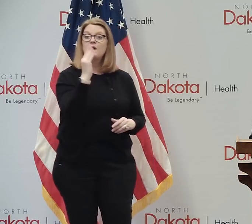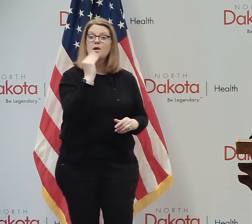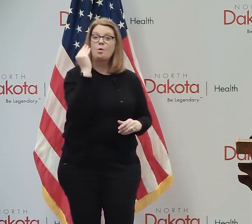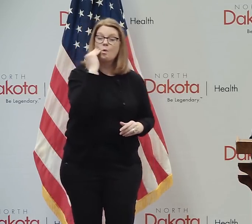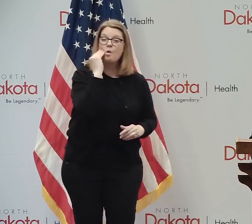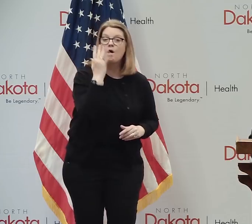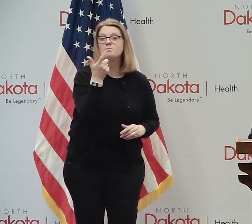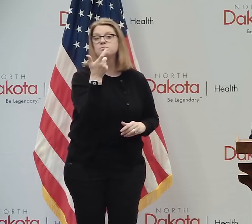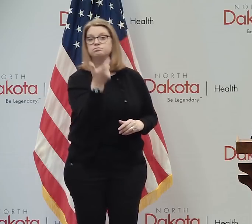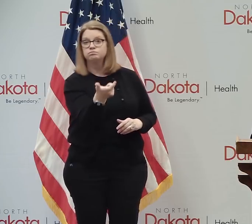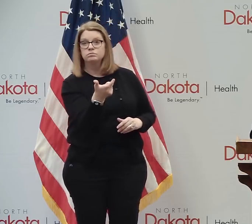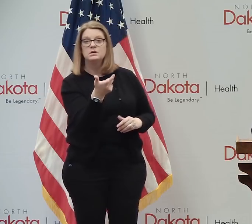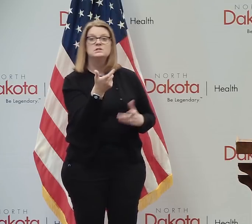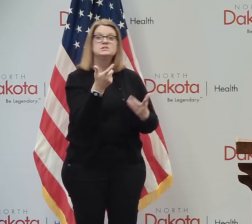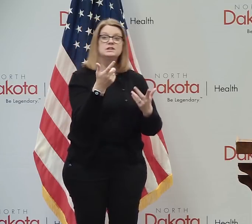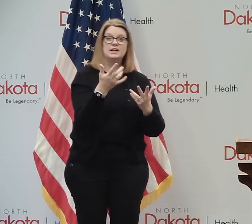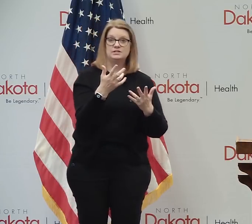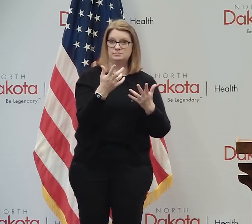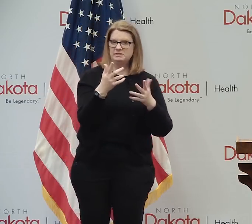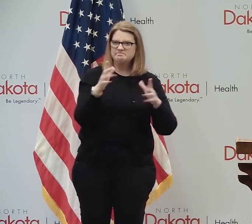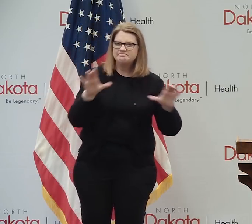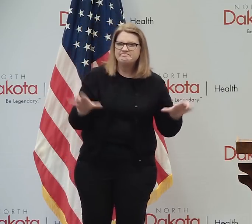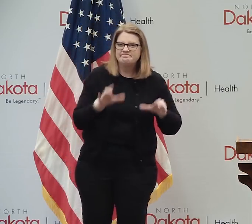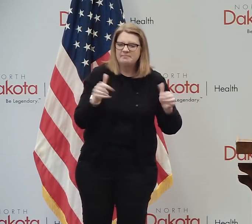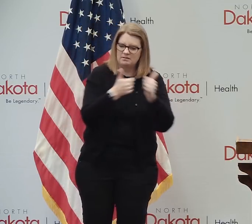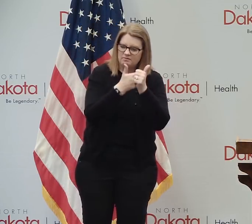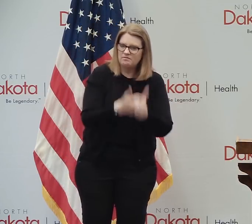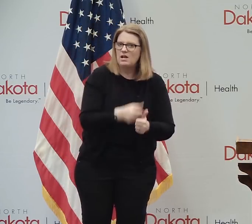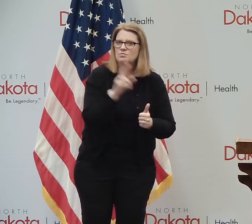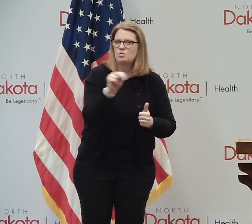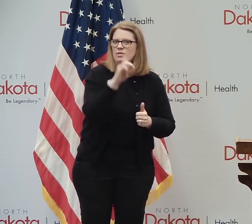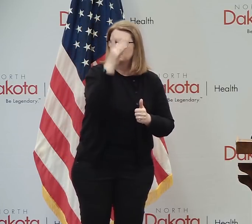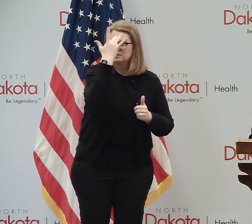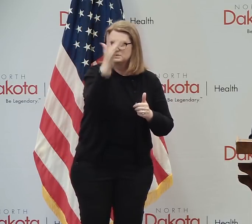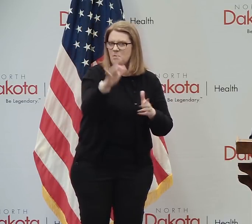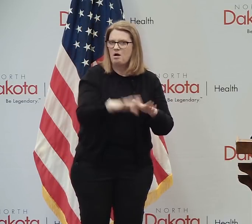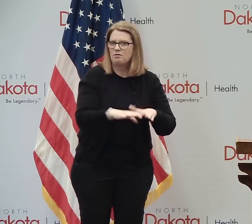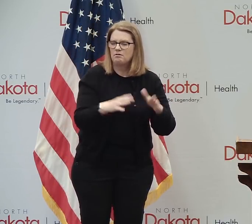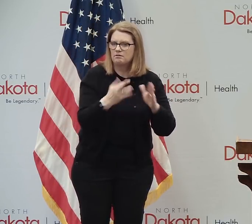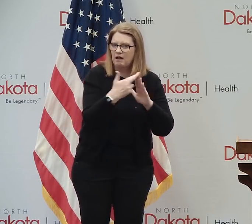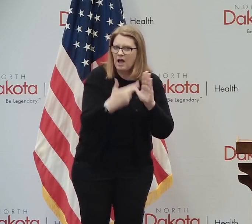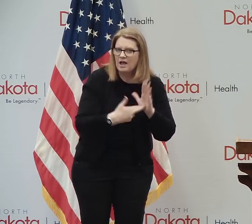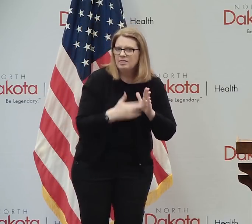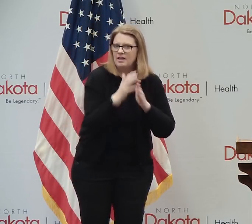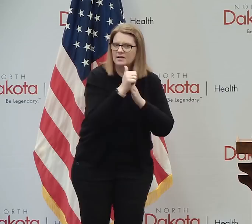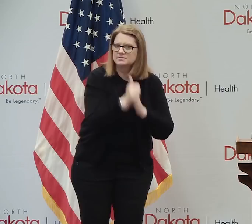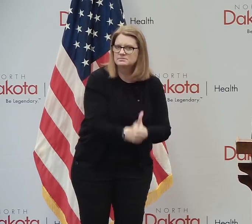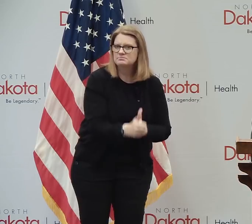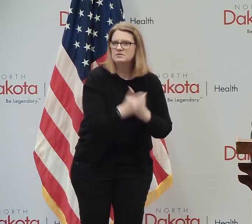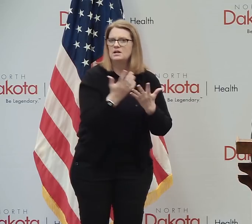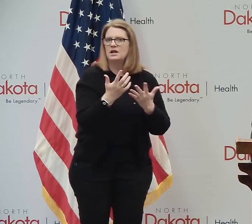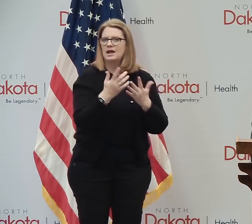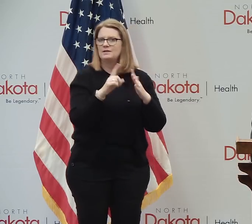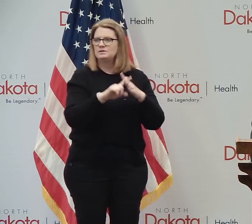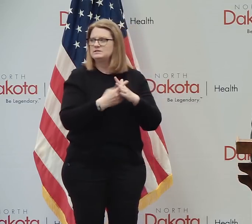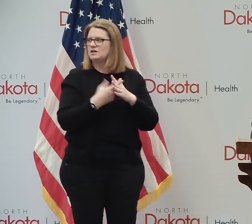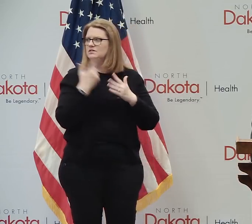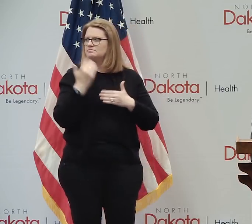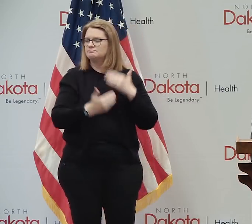great job practicing North Dakota SMART guidelines as we open up and get back to head towards a new